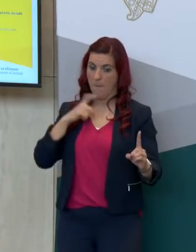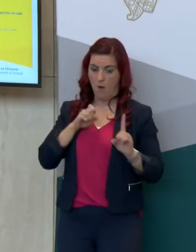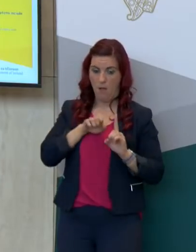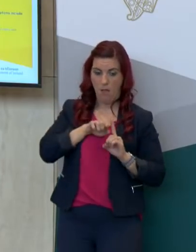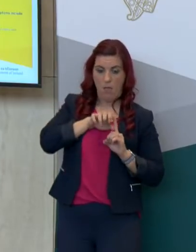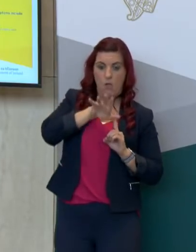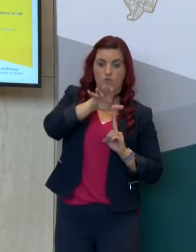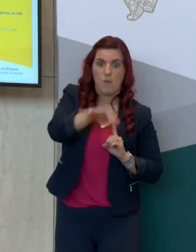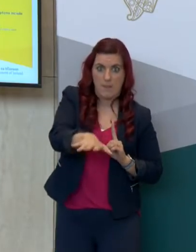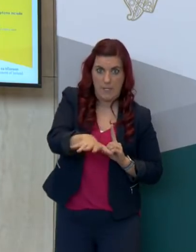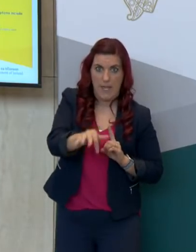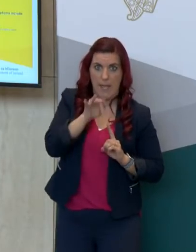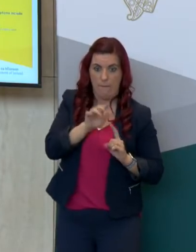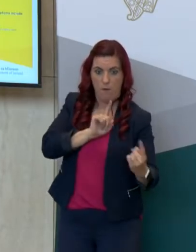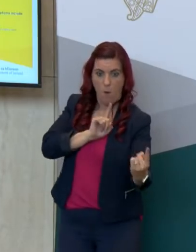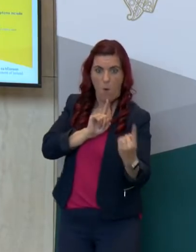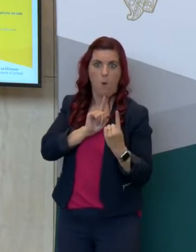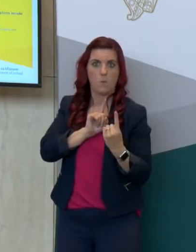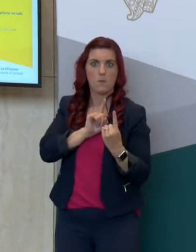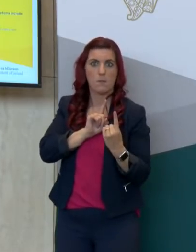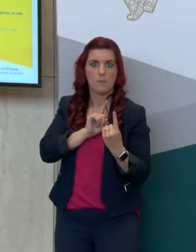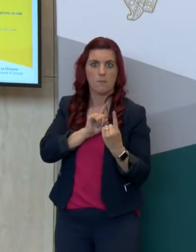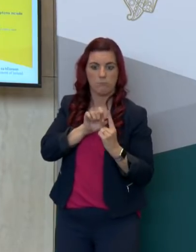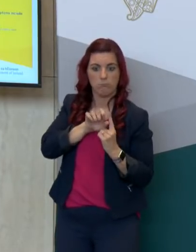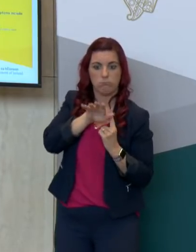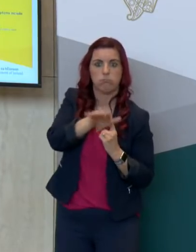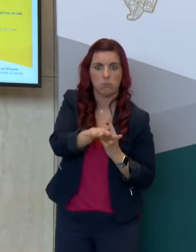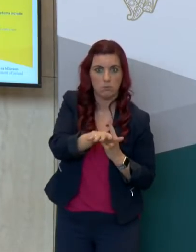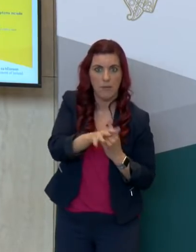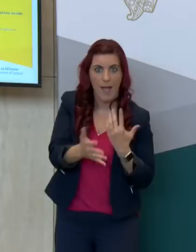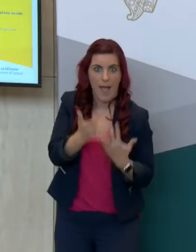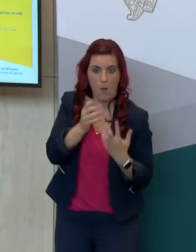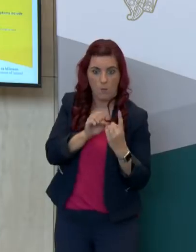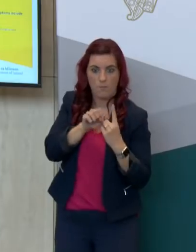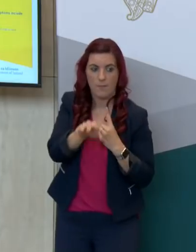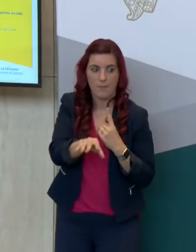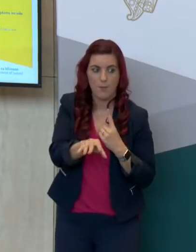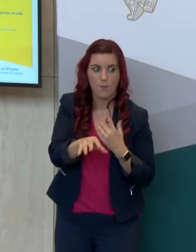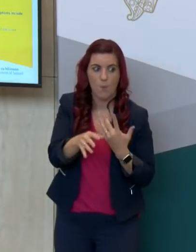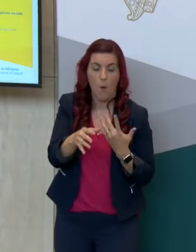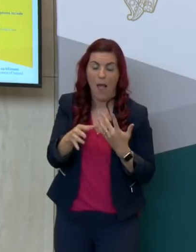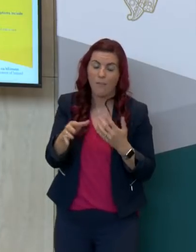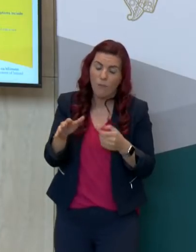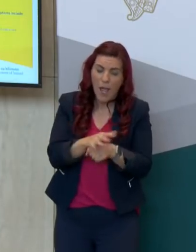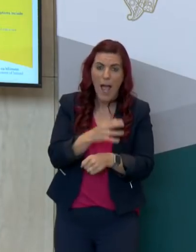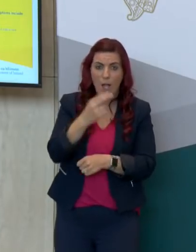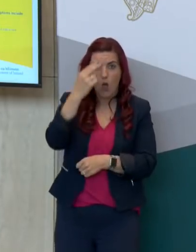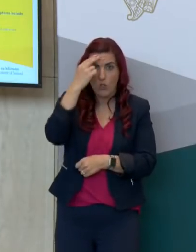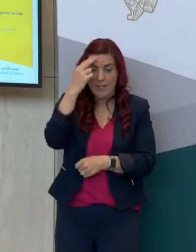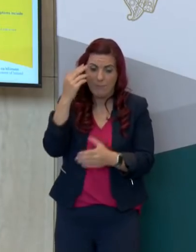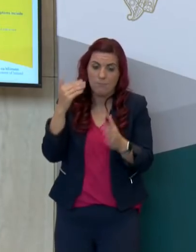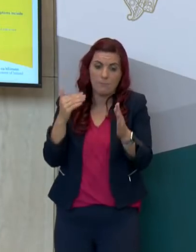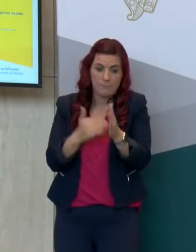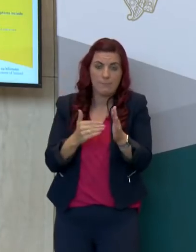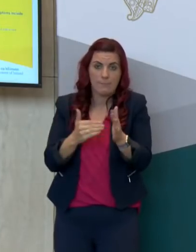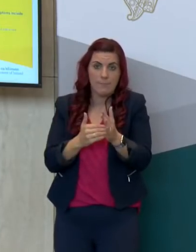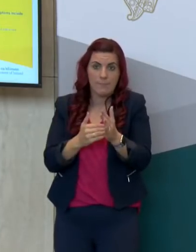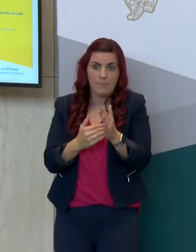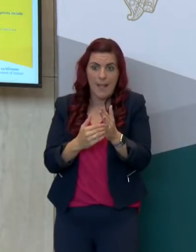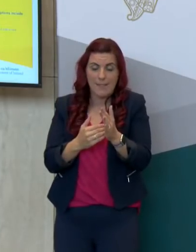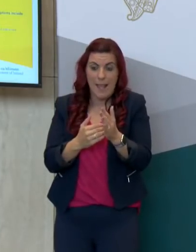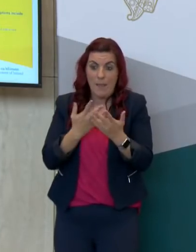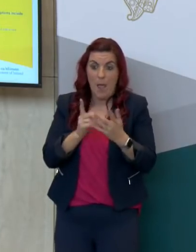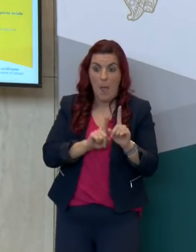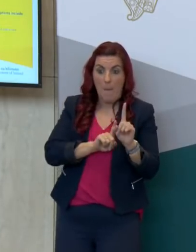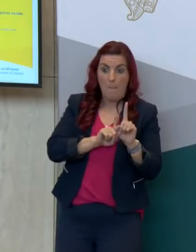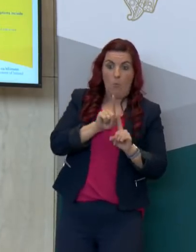people come into contact with one another, and it's completely understandable that as things have improved, people